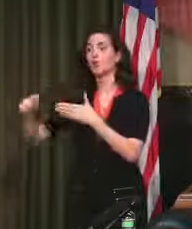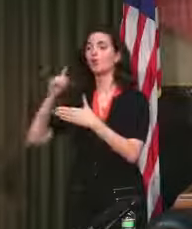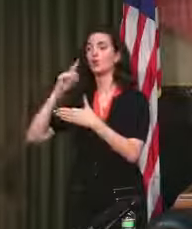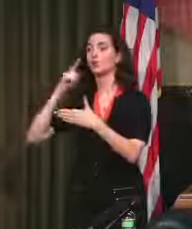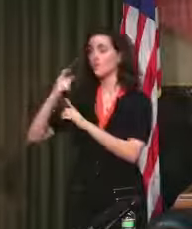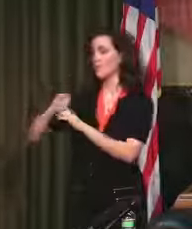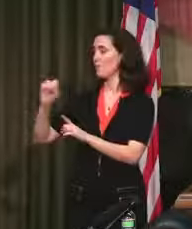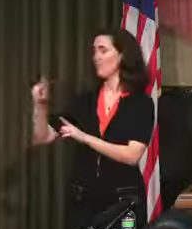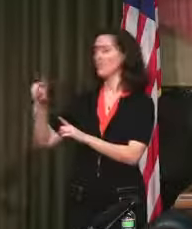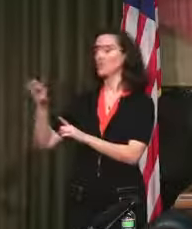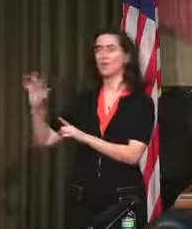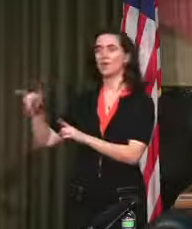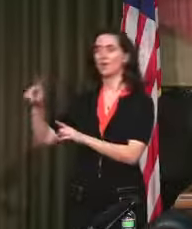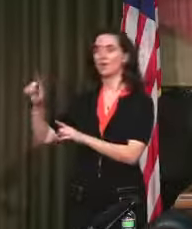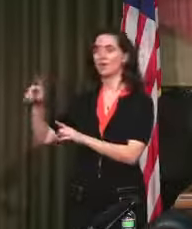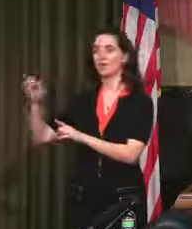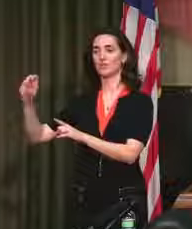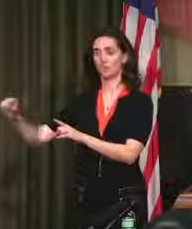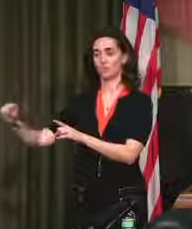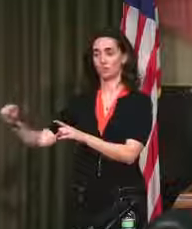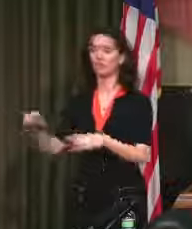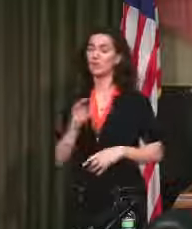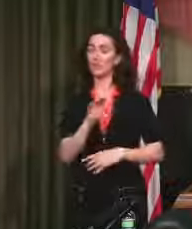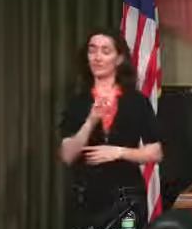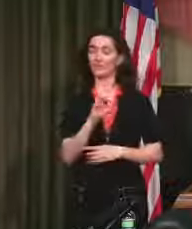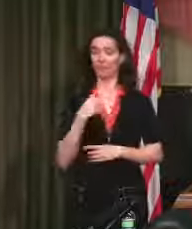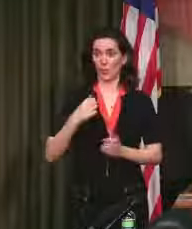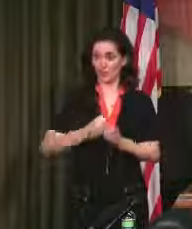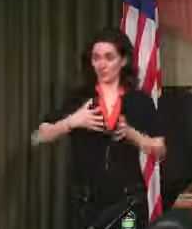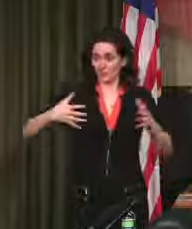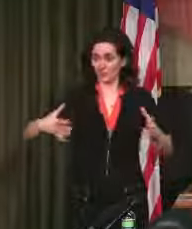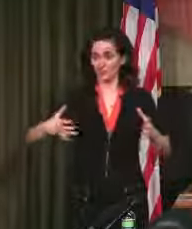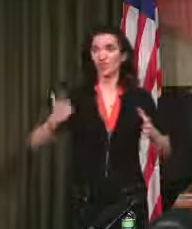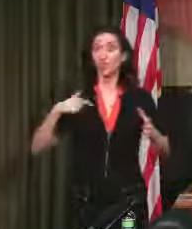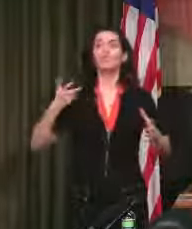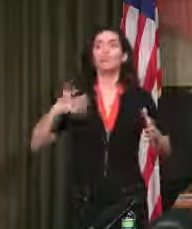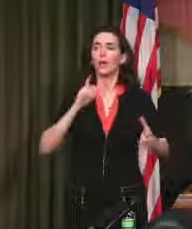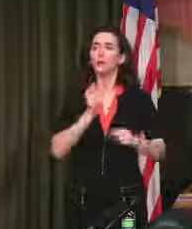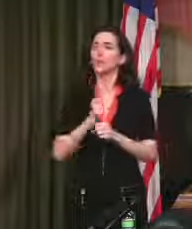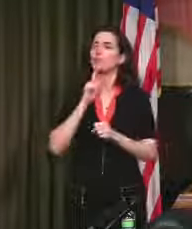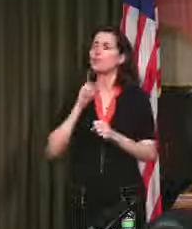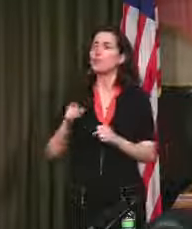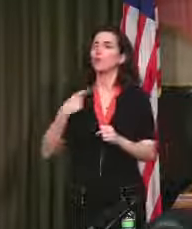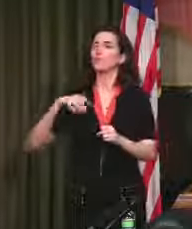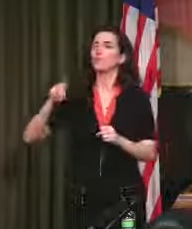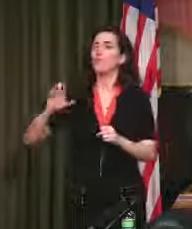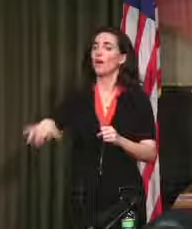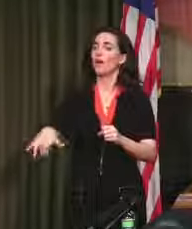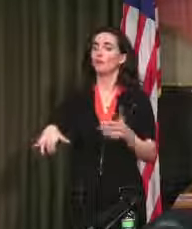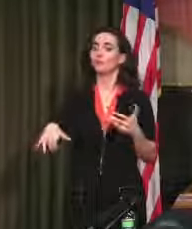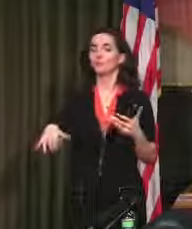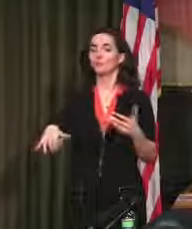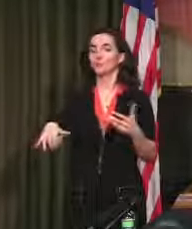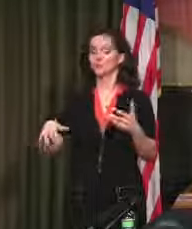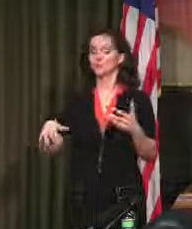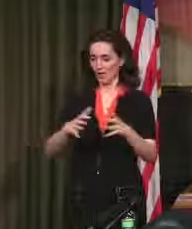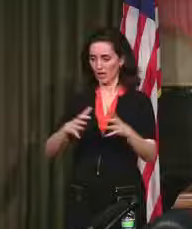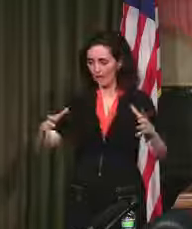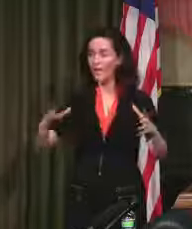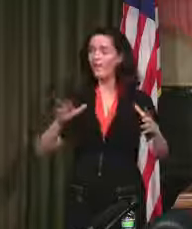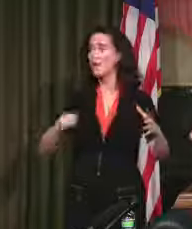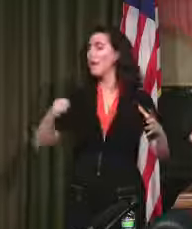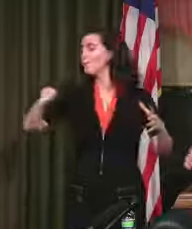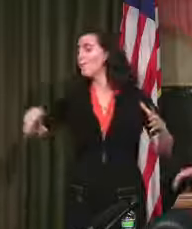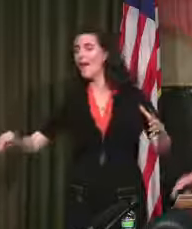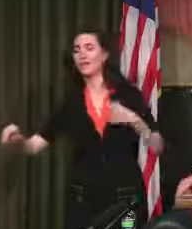dedication. And when we expanded Medicaid, we made sure that we did so in a way that paid for the cost